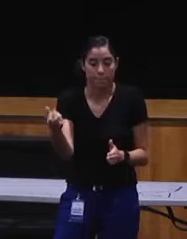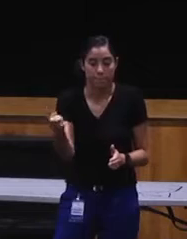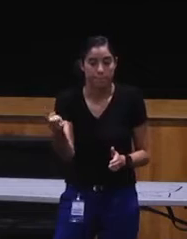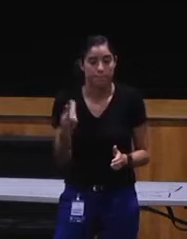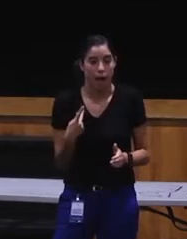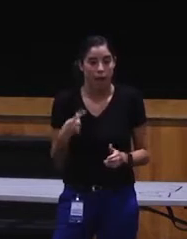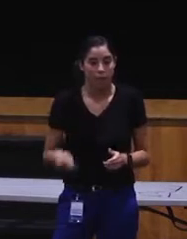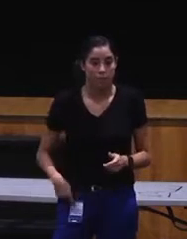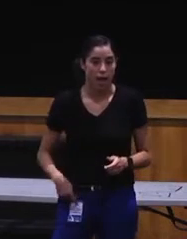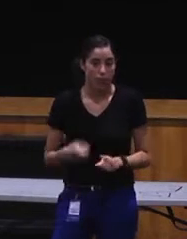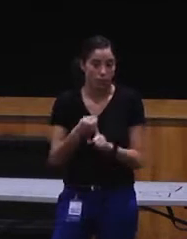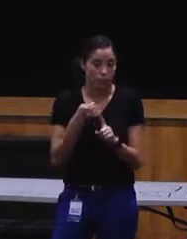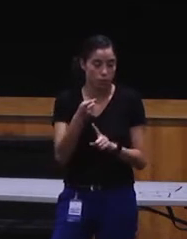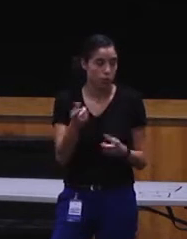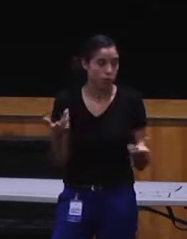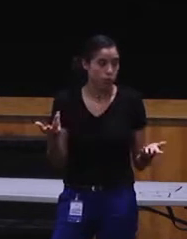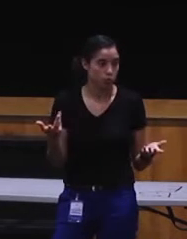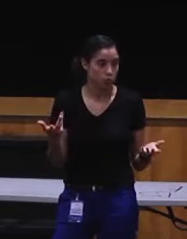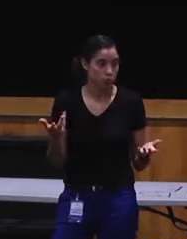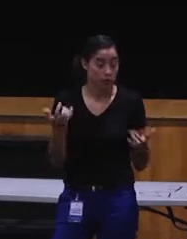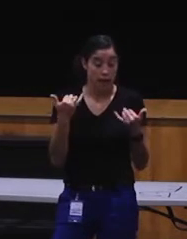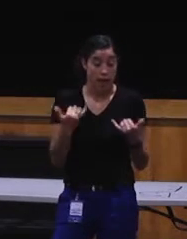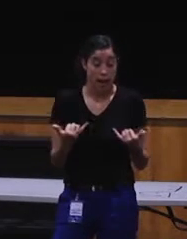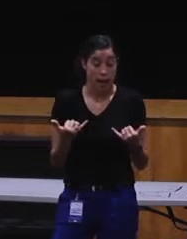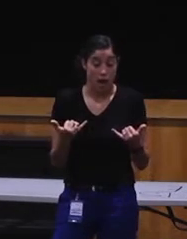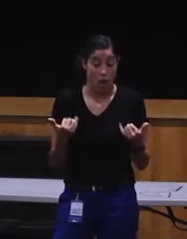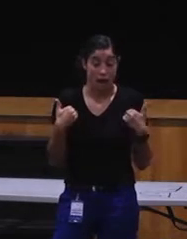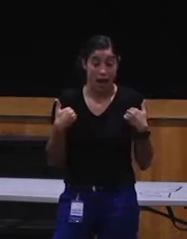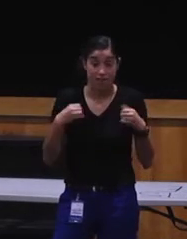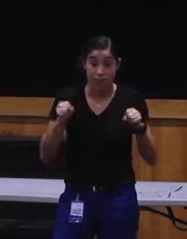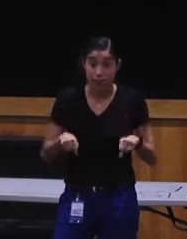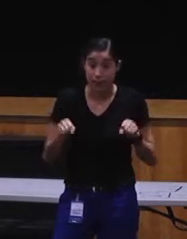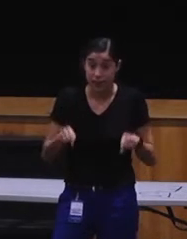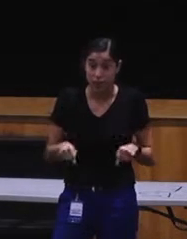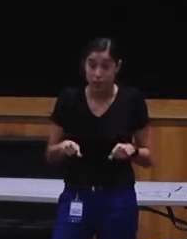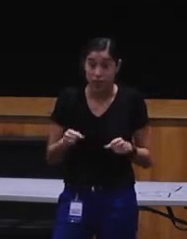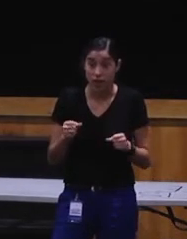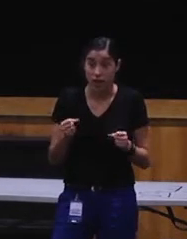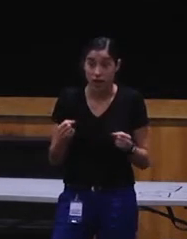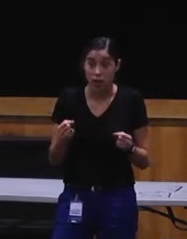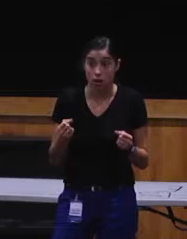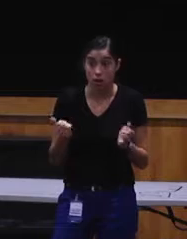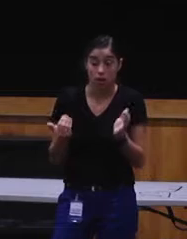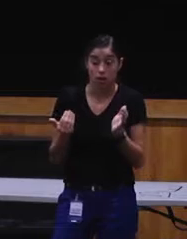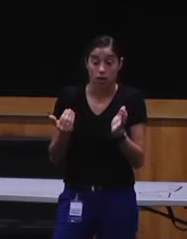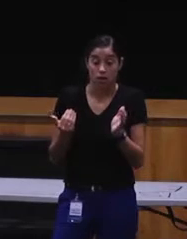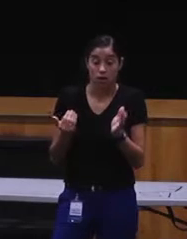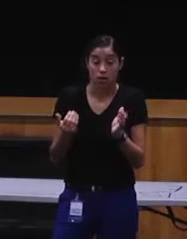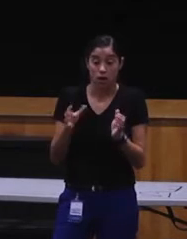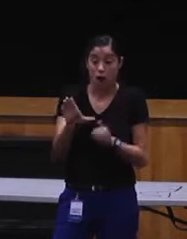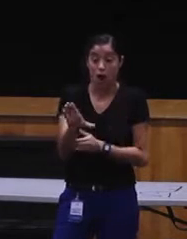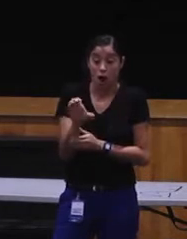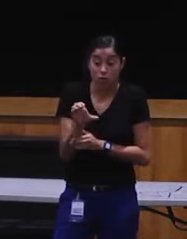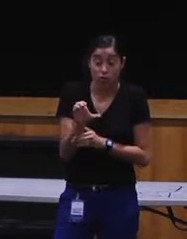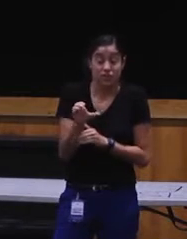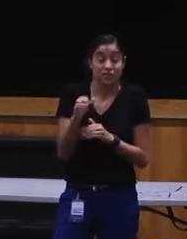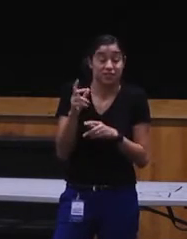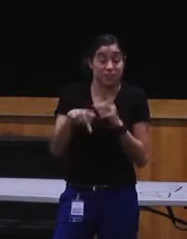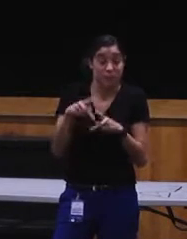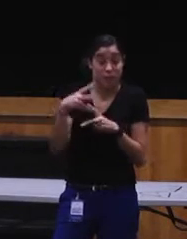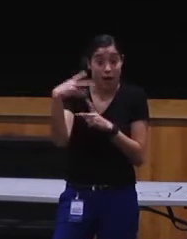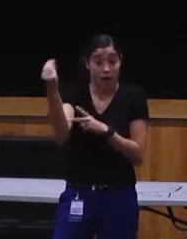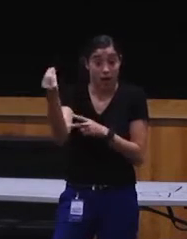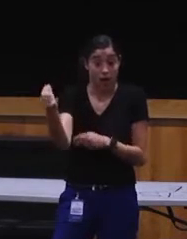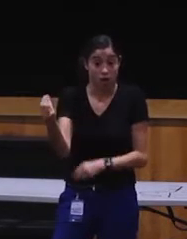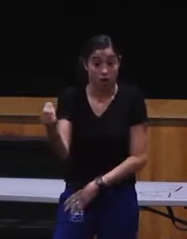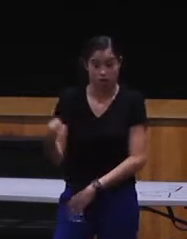back. And so now we have the potential of having hundreds of people out there with these badges, identifying themselves and